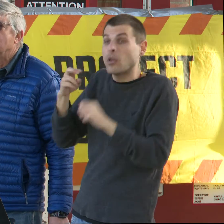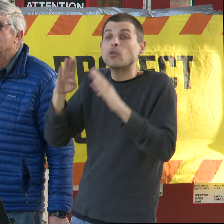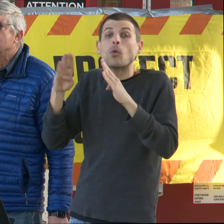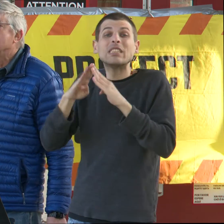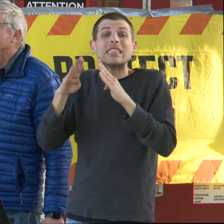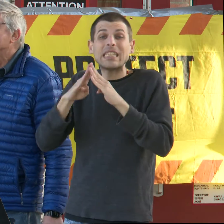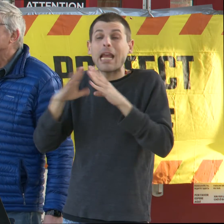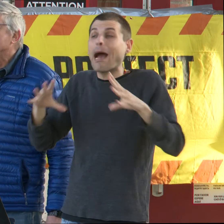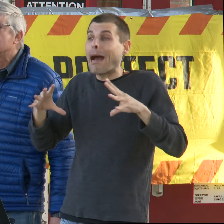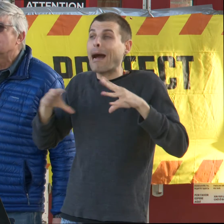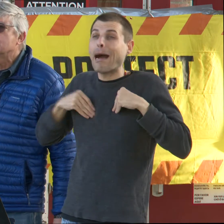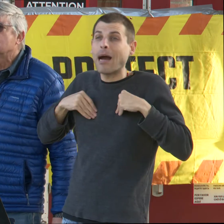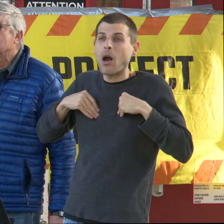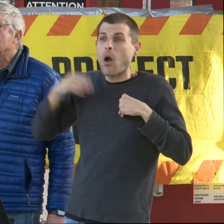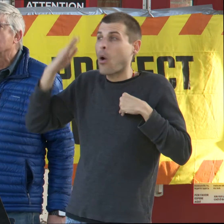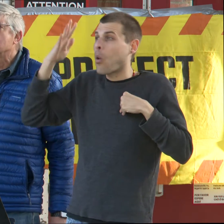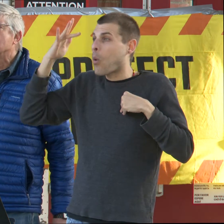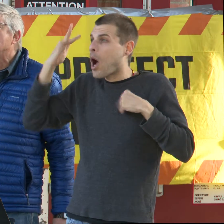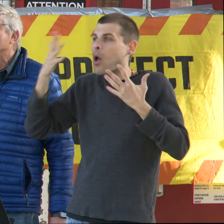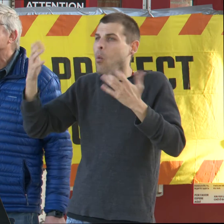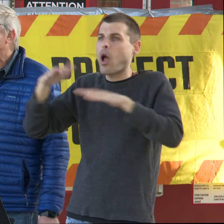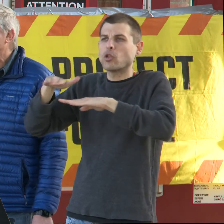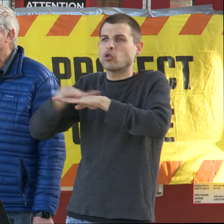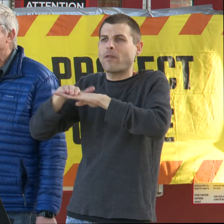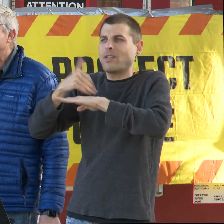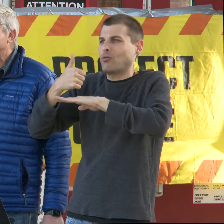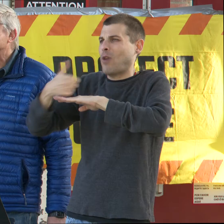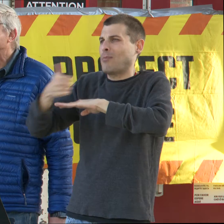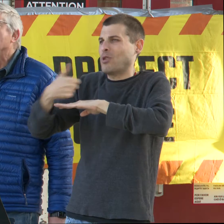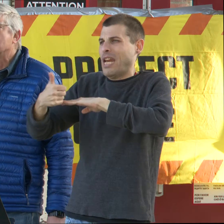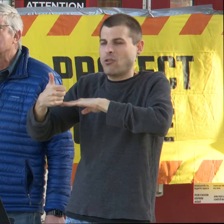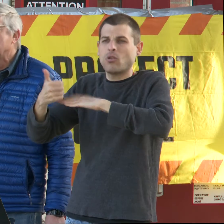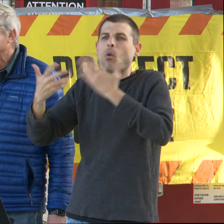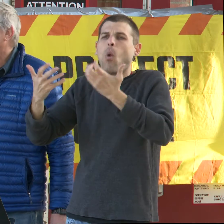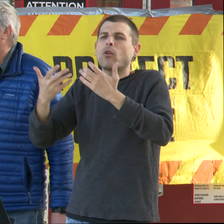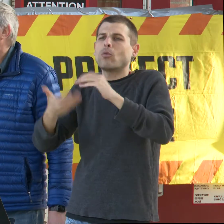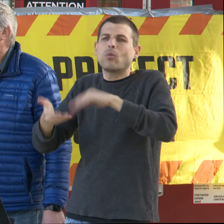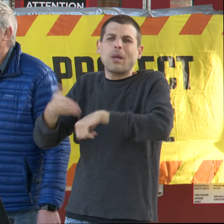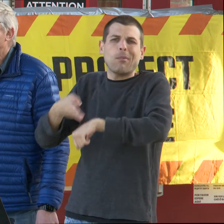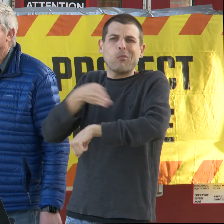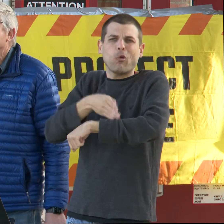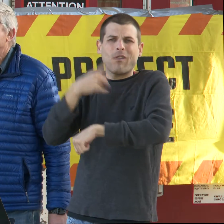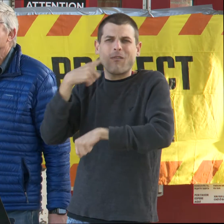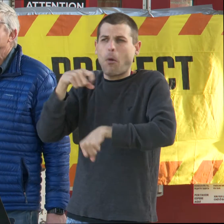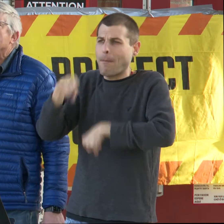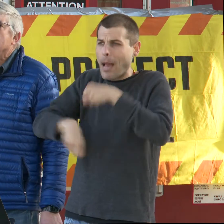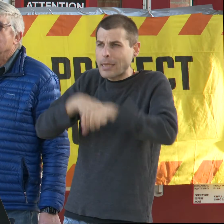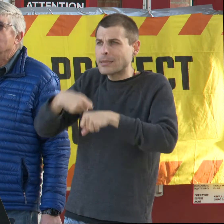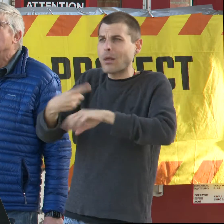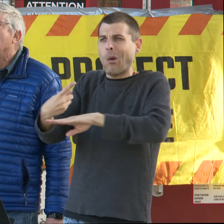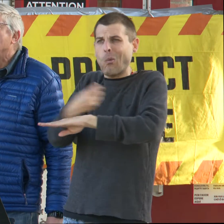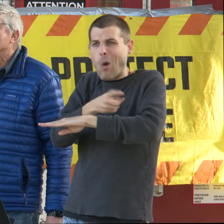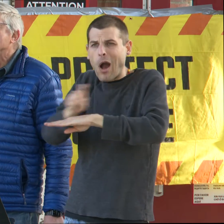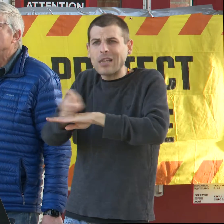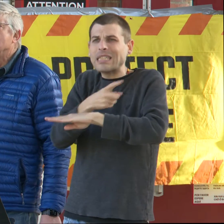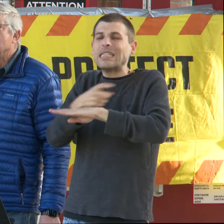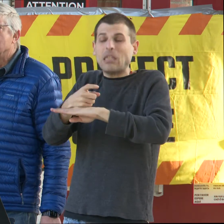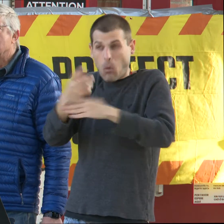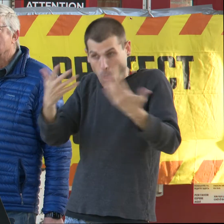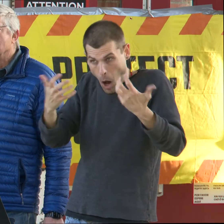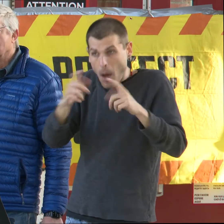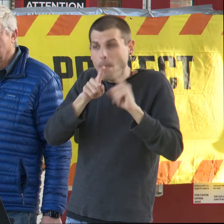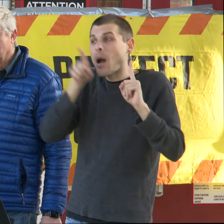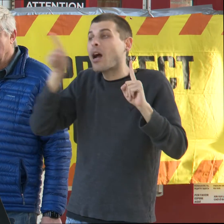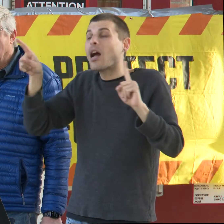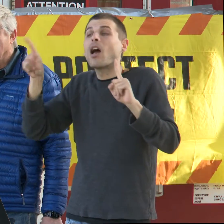the city wanted to do was look at surface transportation improvements for pedestrians, bikes, that kind of stuff. What ODOT wanted to do